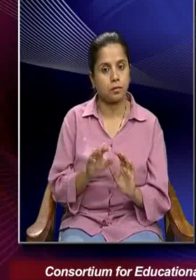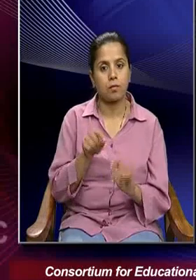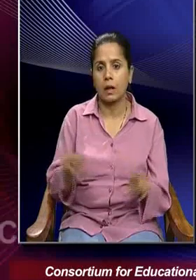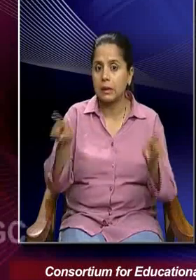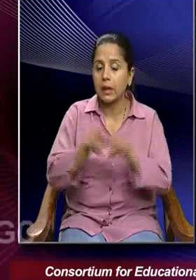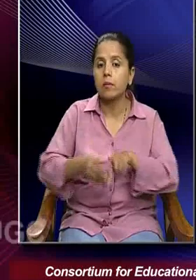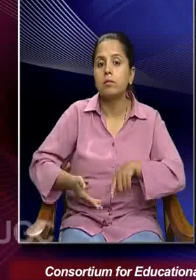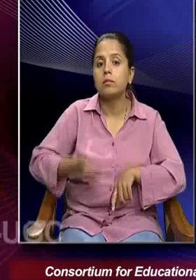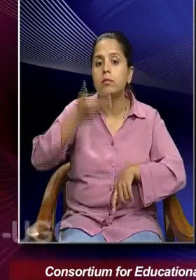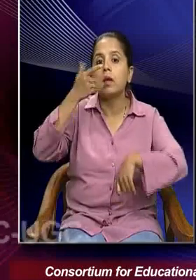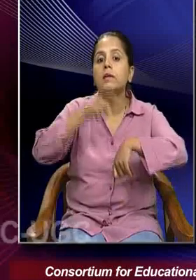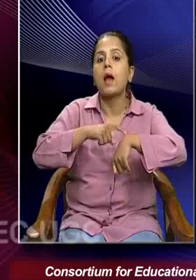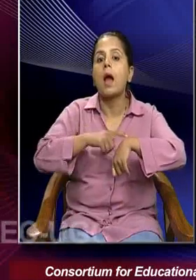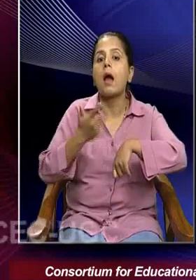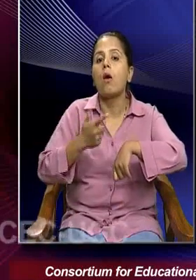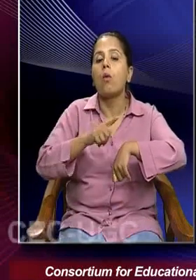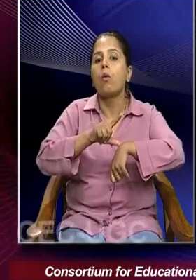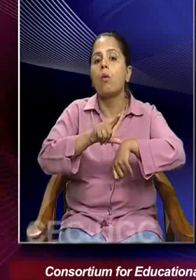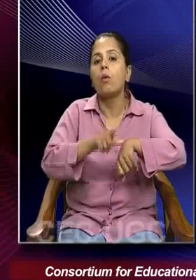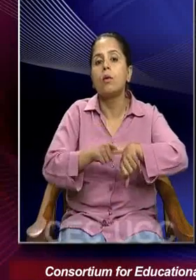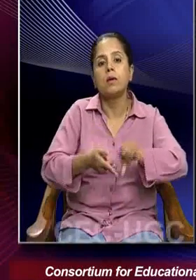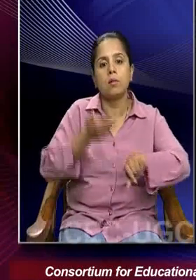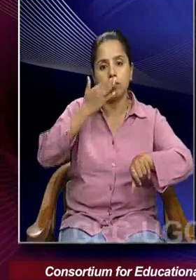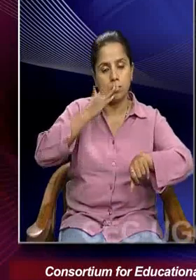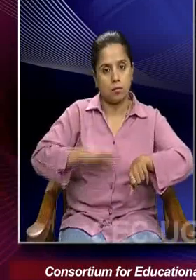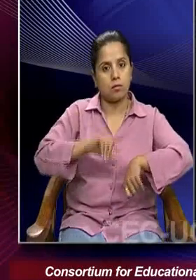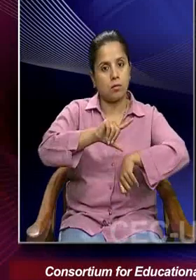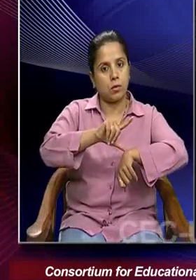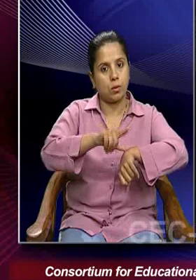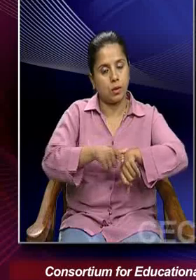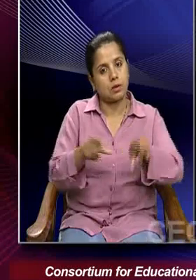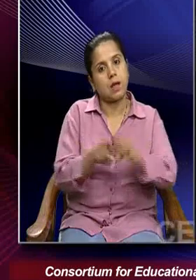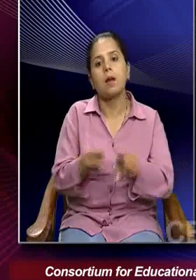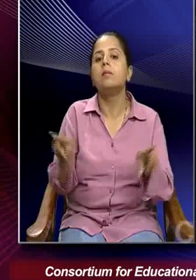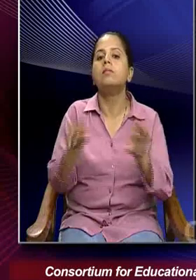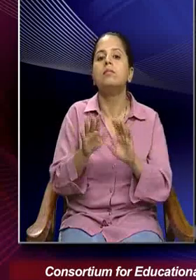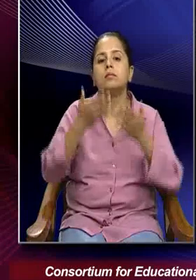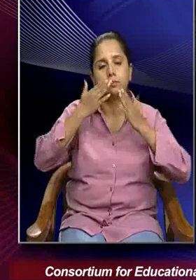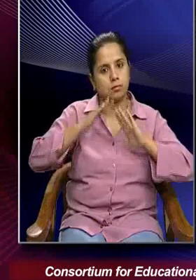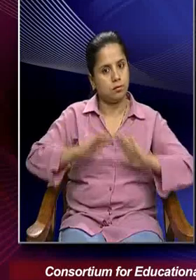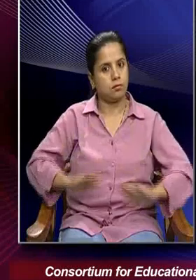same amount of time while exhaling. So gradually you exhale that air.